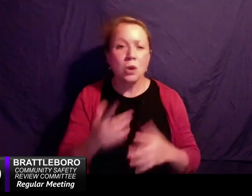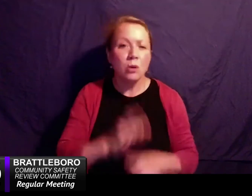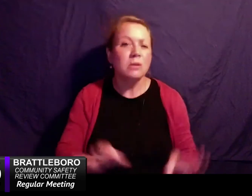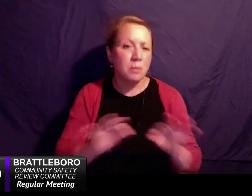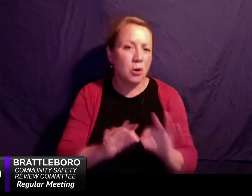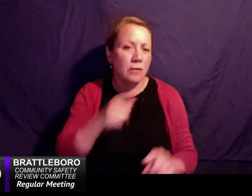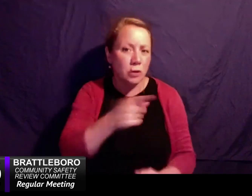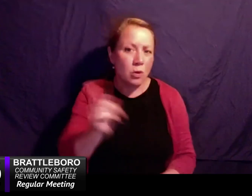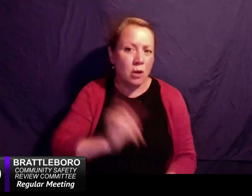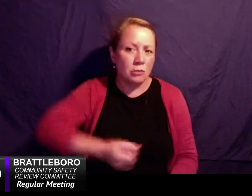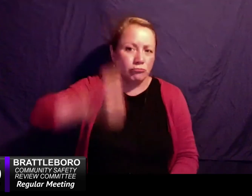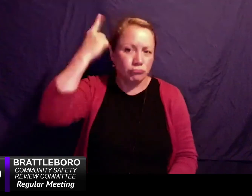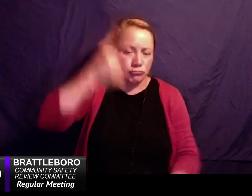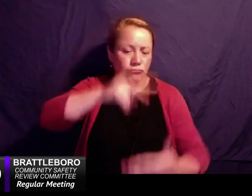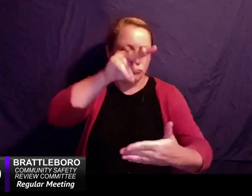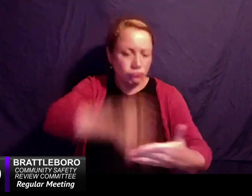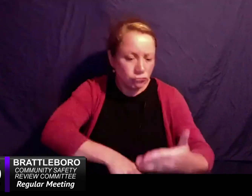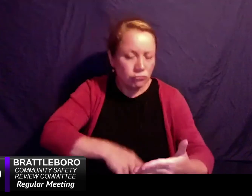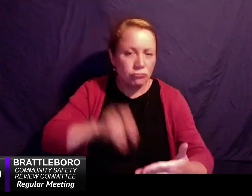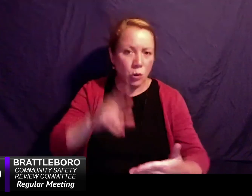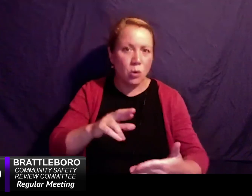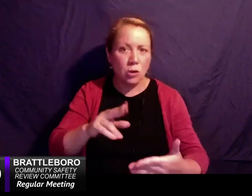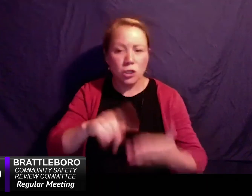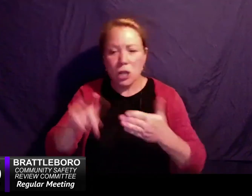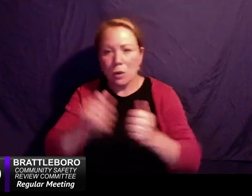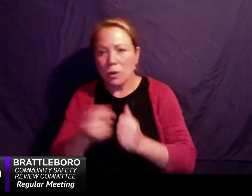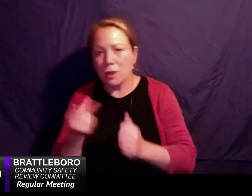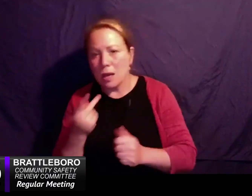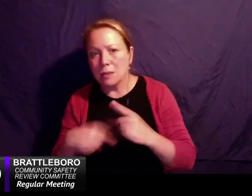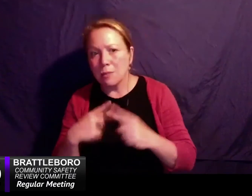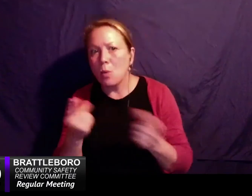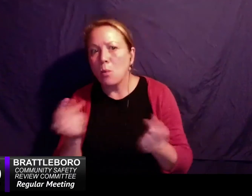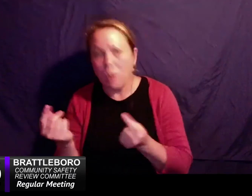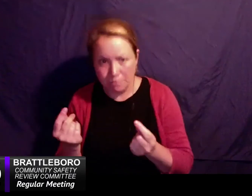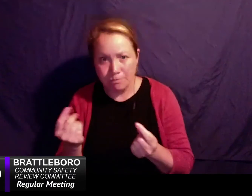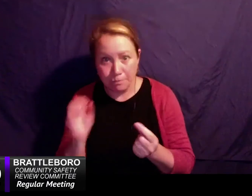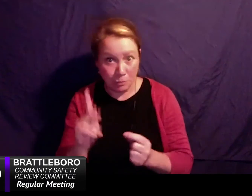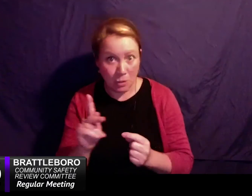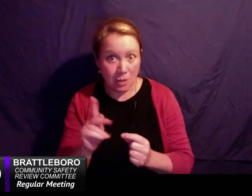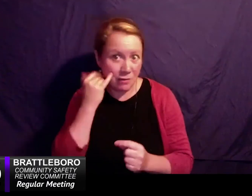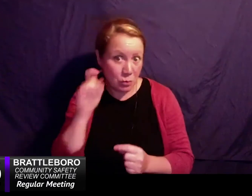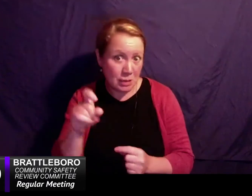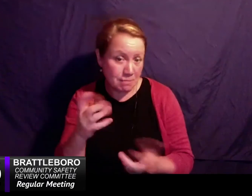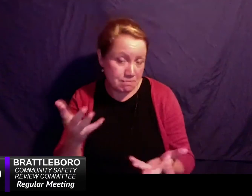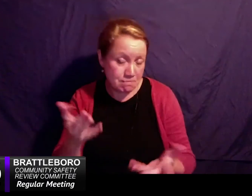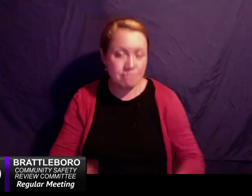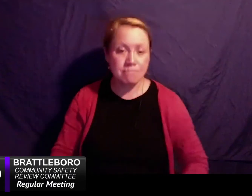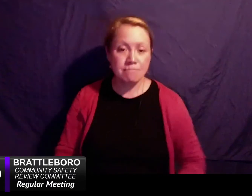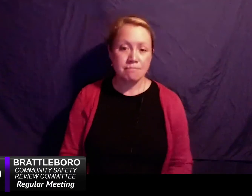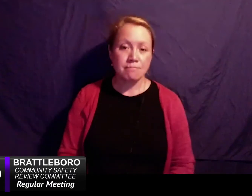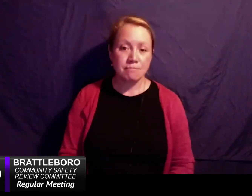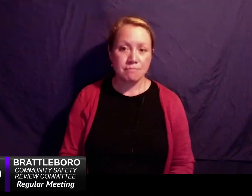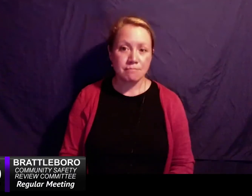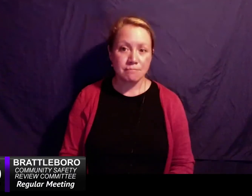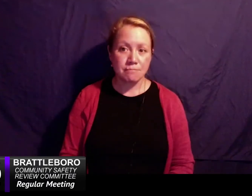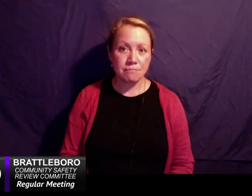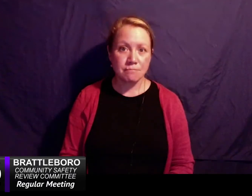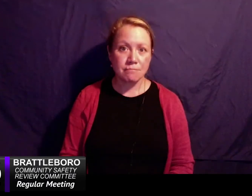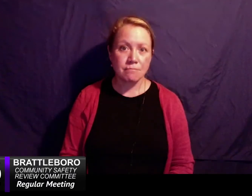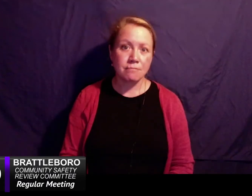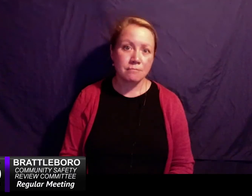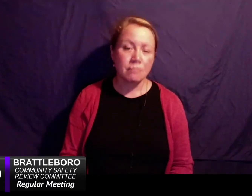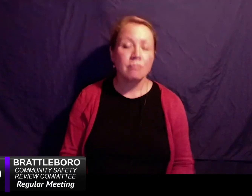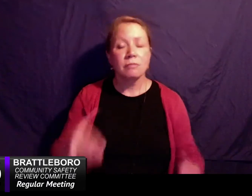to either read that or check in with us about going over that together if you need that. It starts out with some